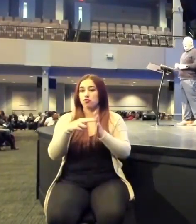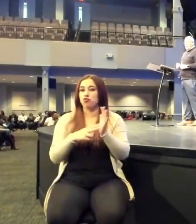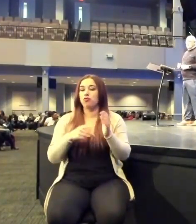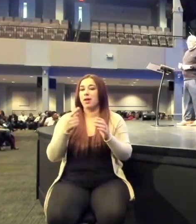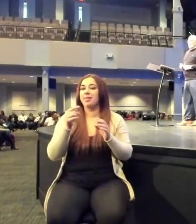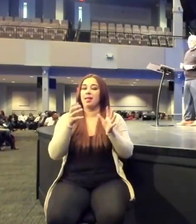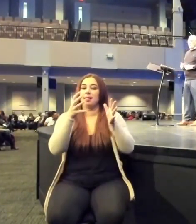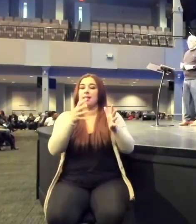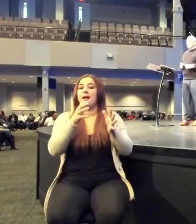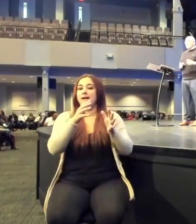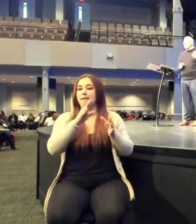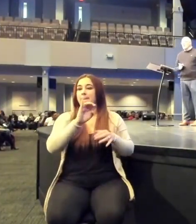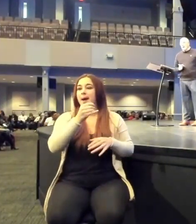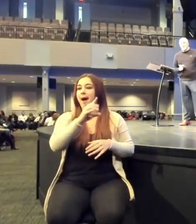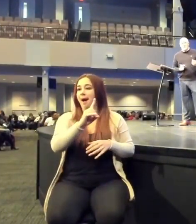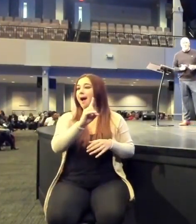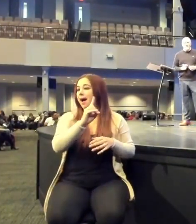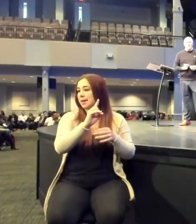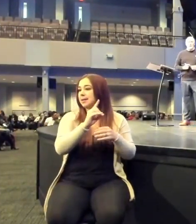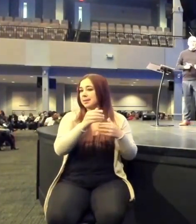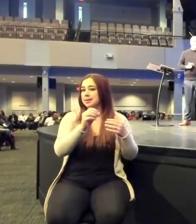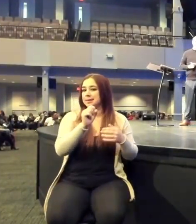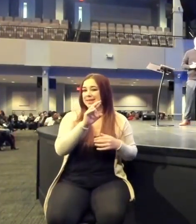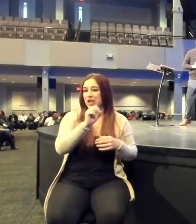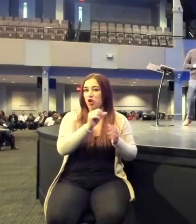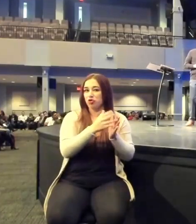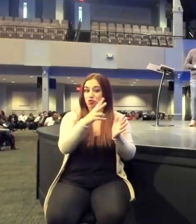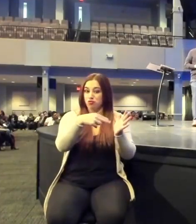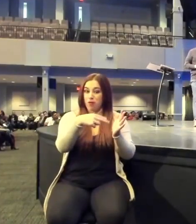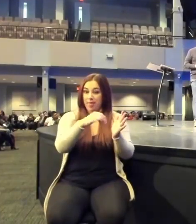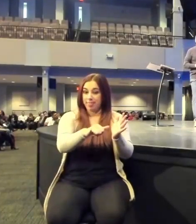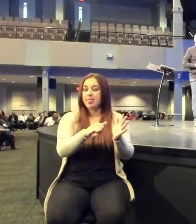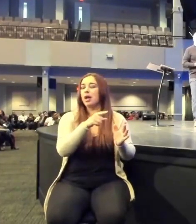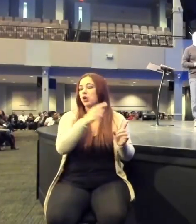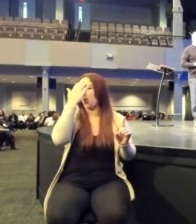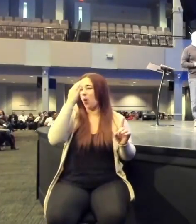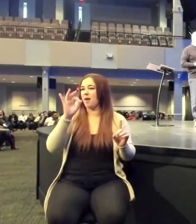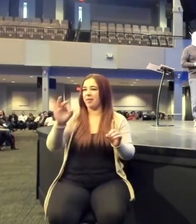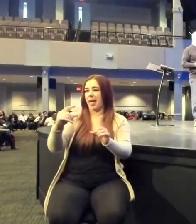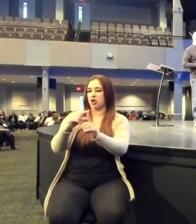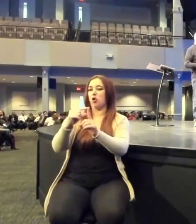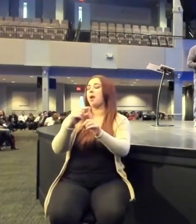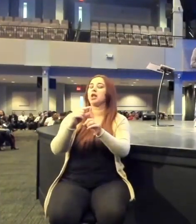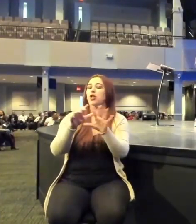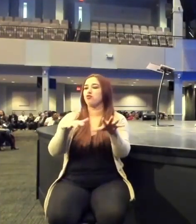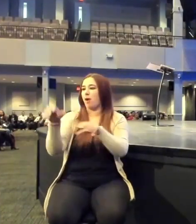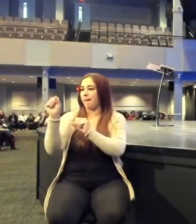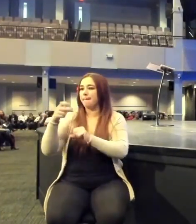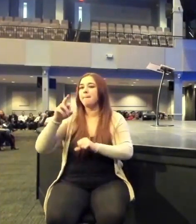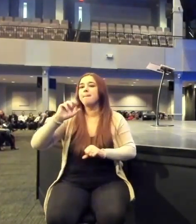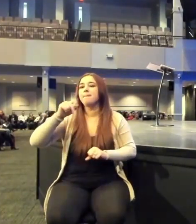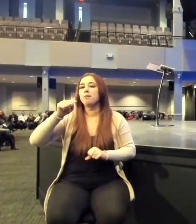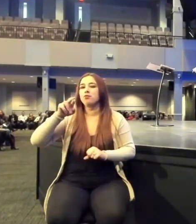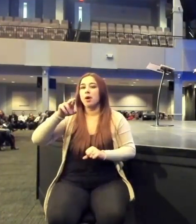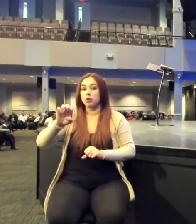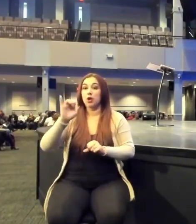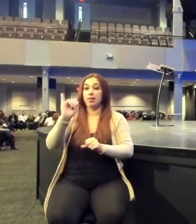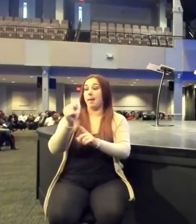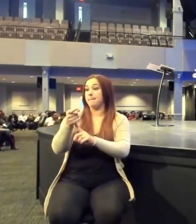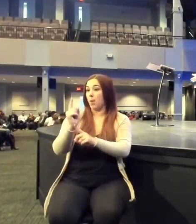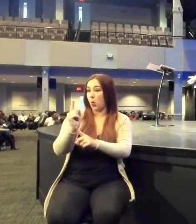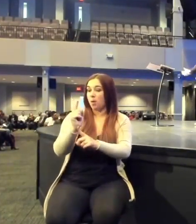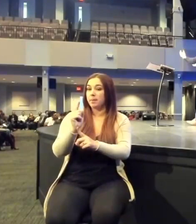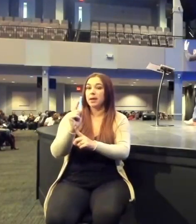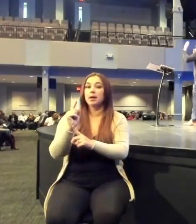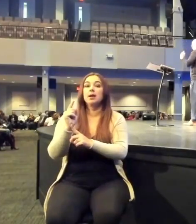Left Behind series? If you've read the Left Behind series, then you're aware of this terminology. And so it's that moment when there's